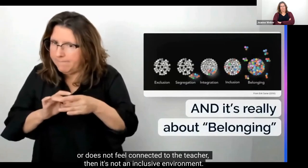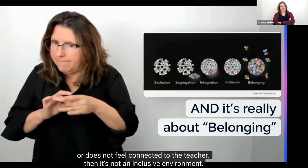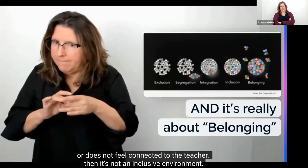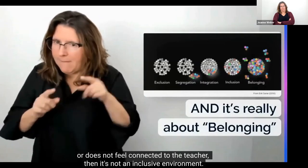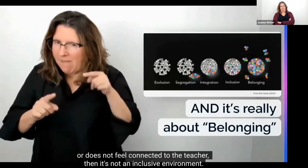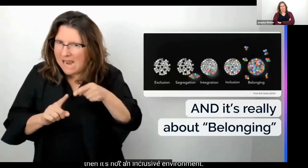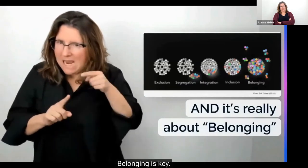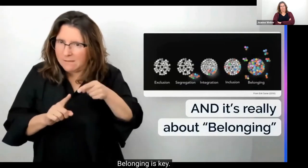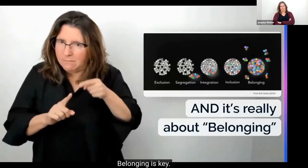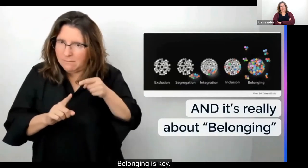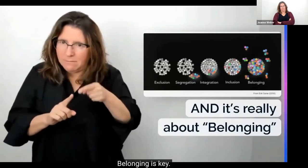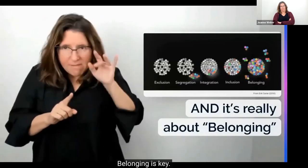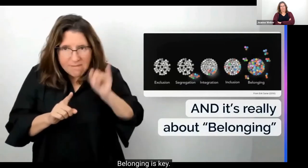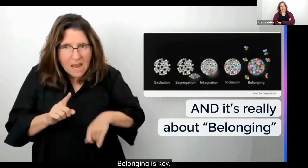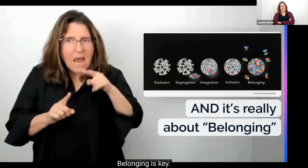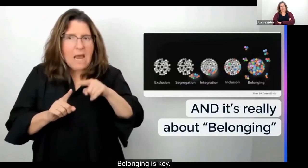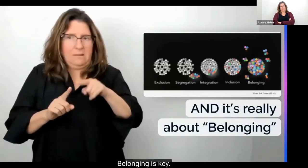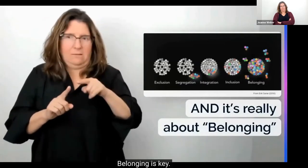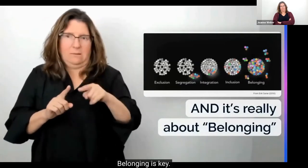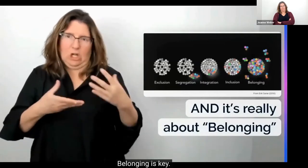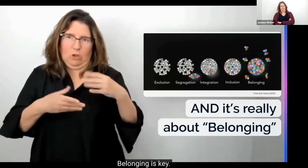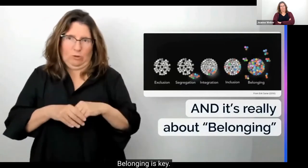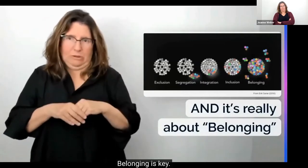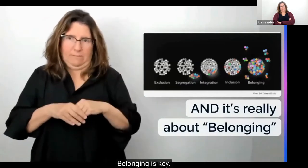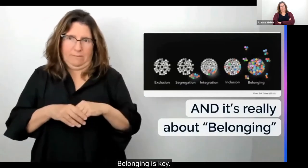environment. Belonging is key.